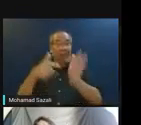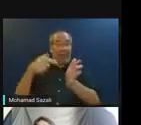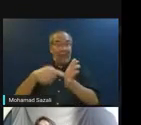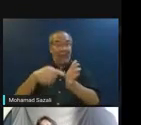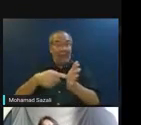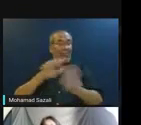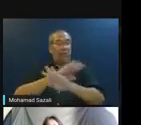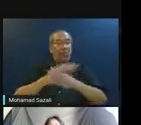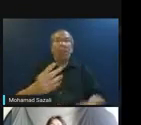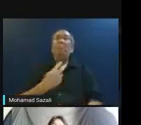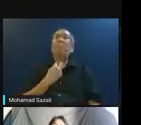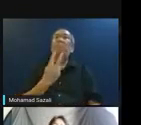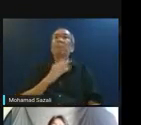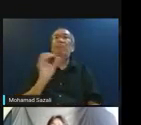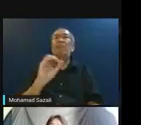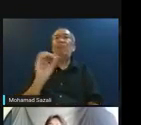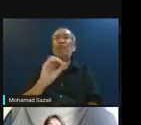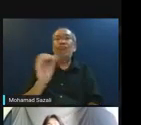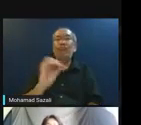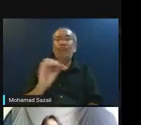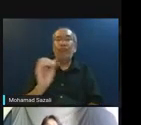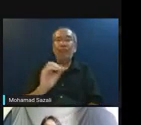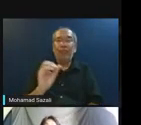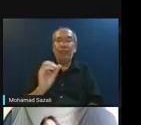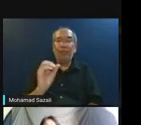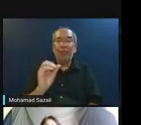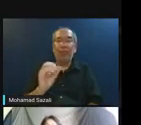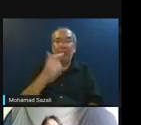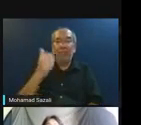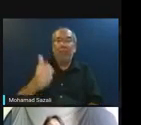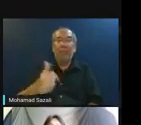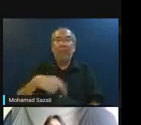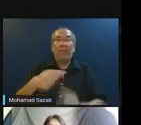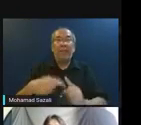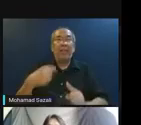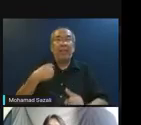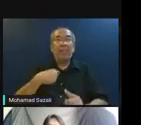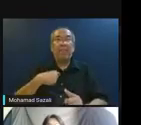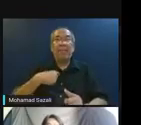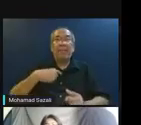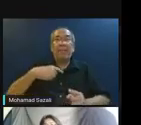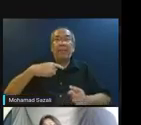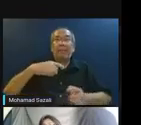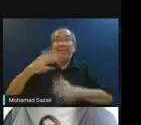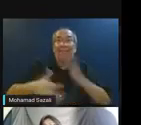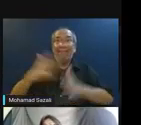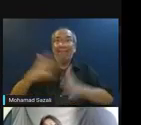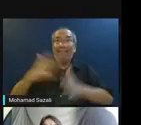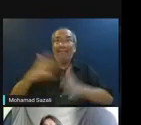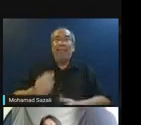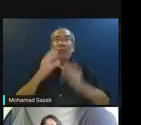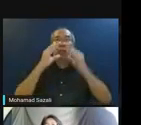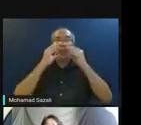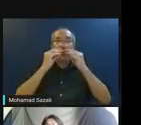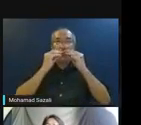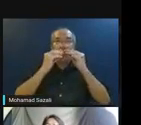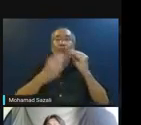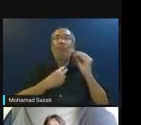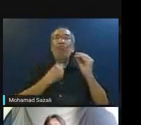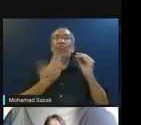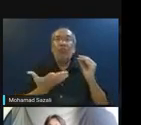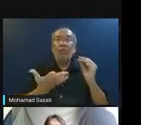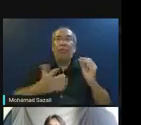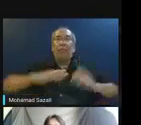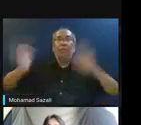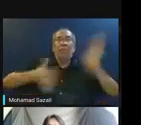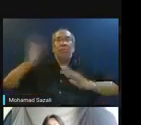Or some of us do also use American Sign Language or different other sign language. And sign language do not have sounds or